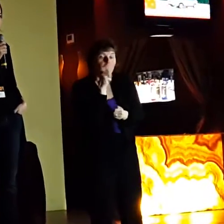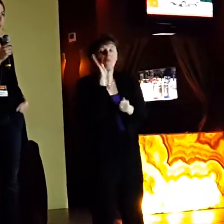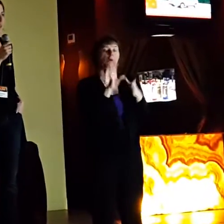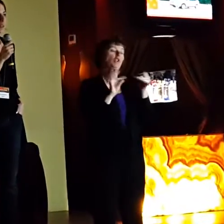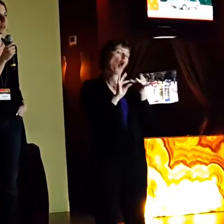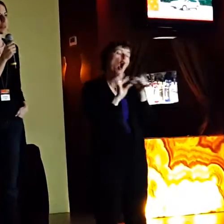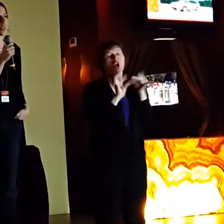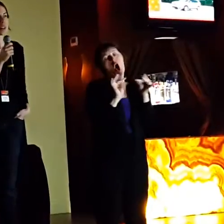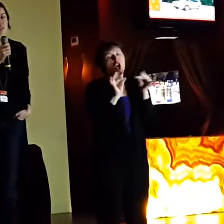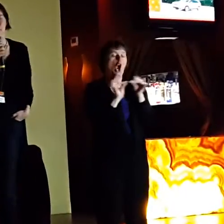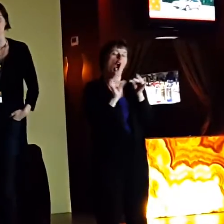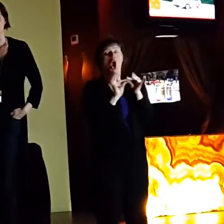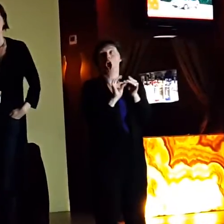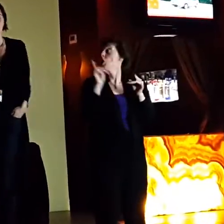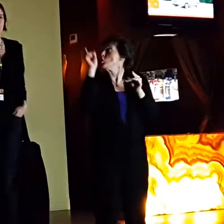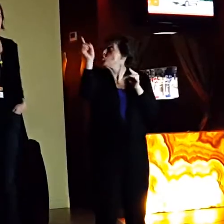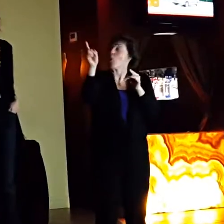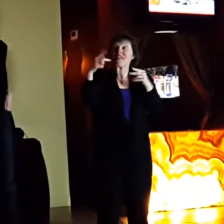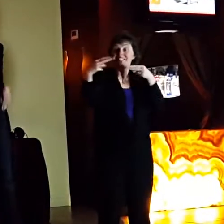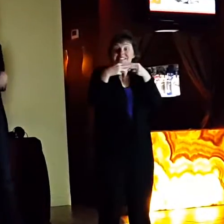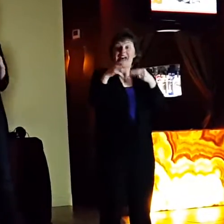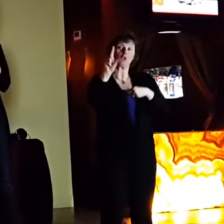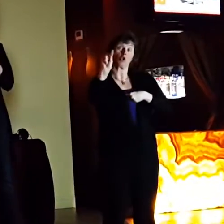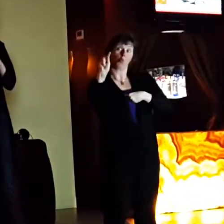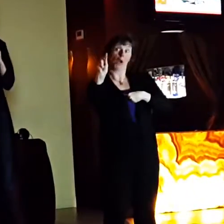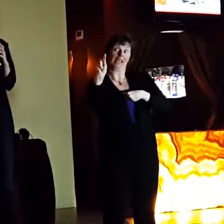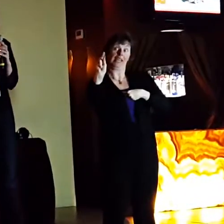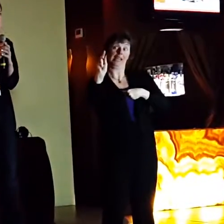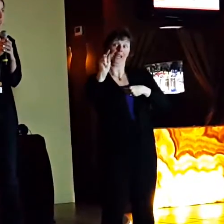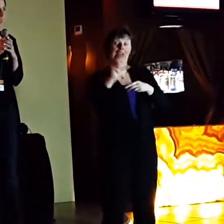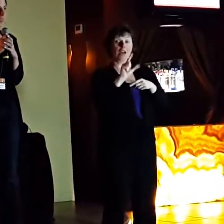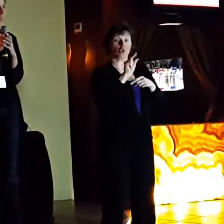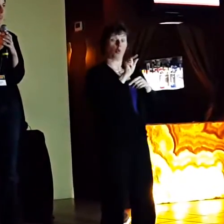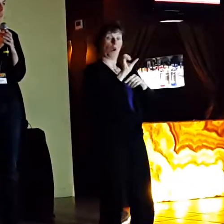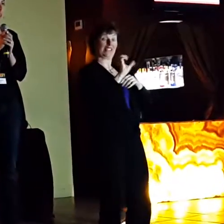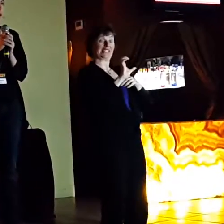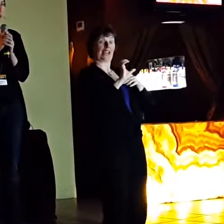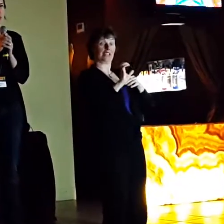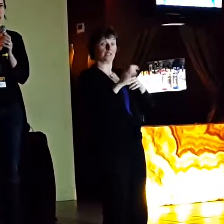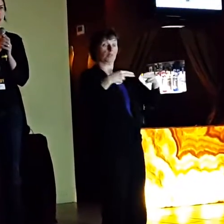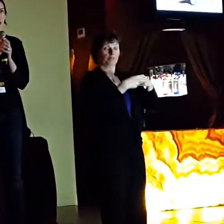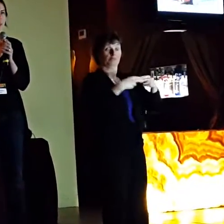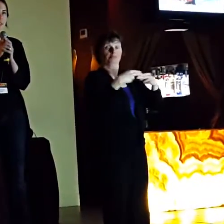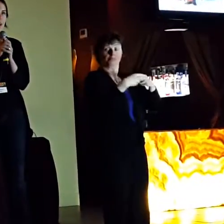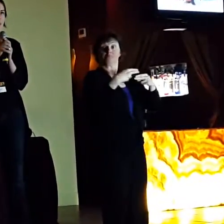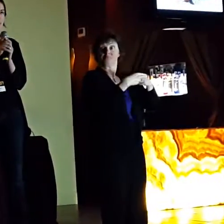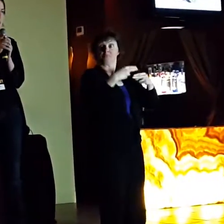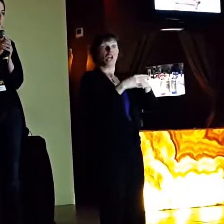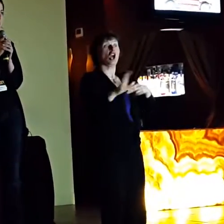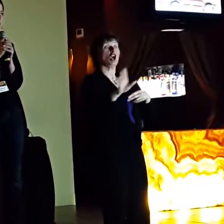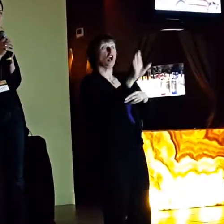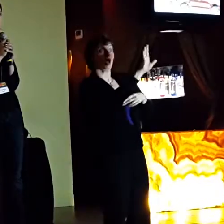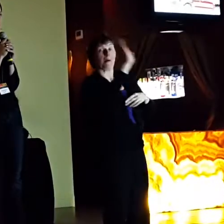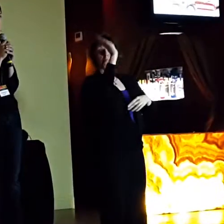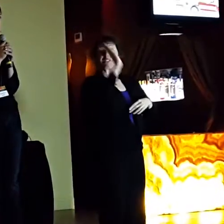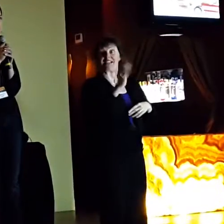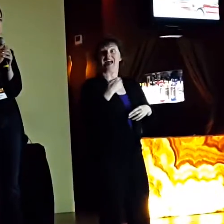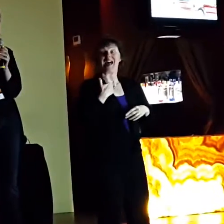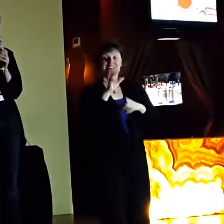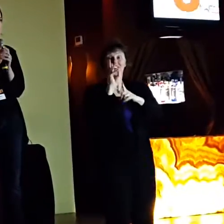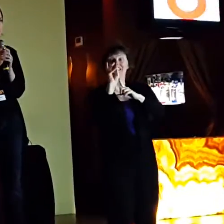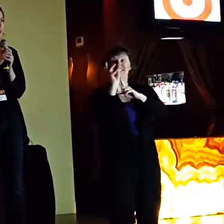talking. So the slides here, there are 20 slides. They will change every 20 seconds, and your presenter has exactly 6 minutes and